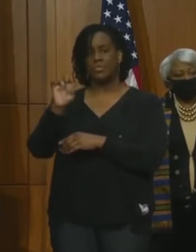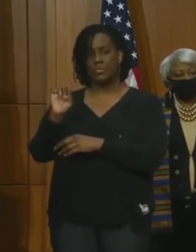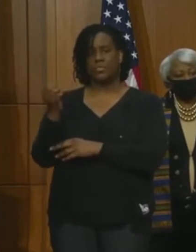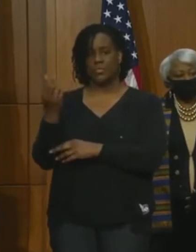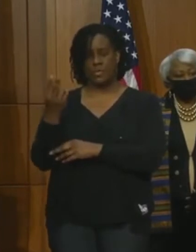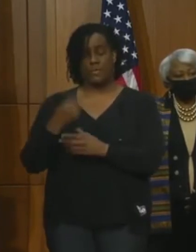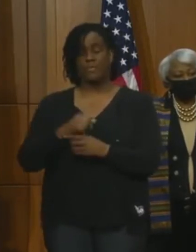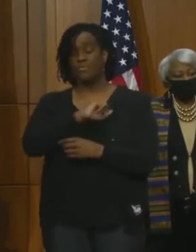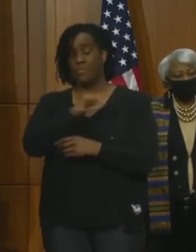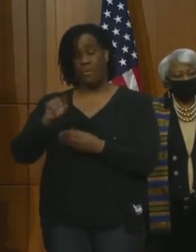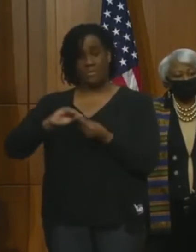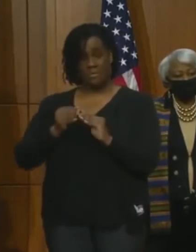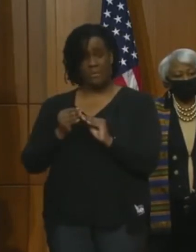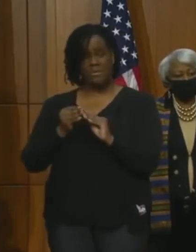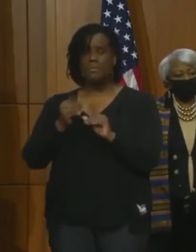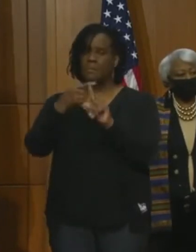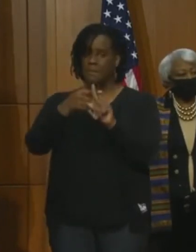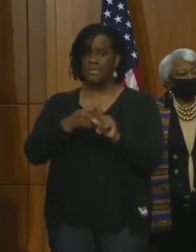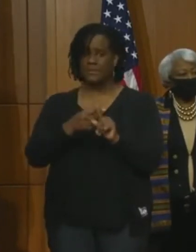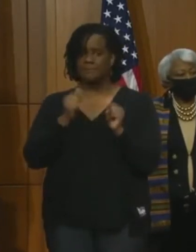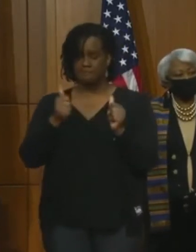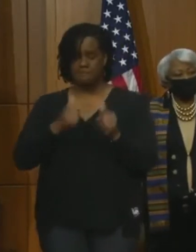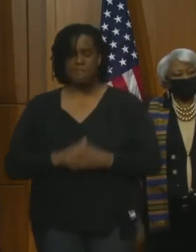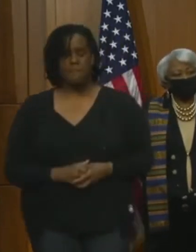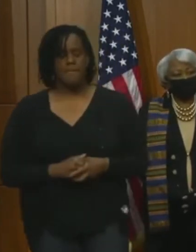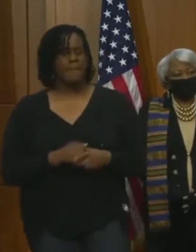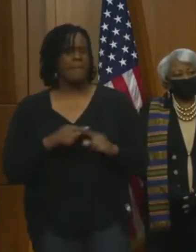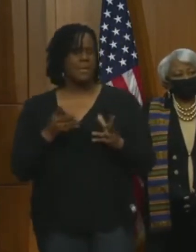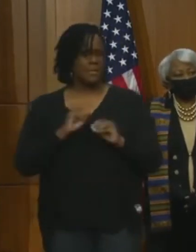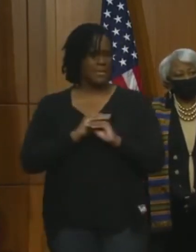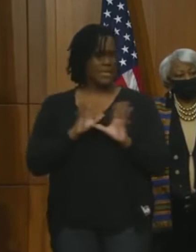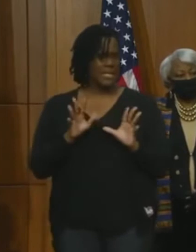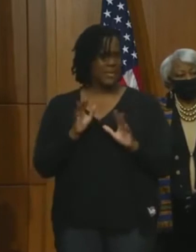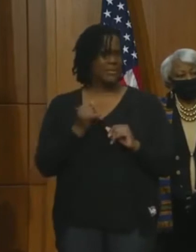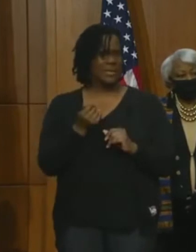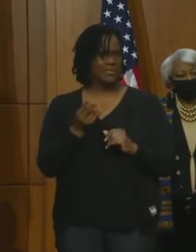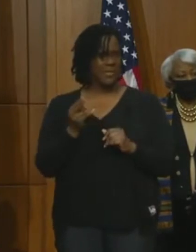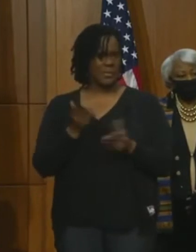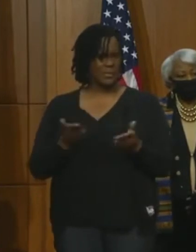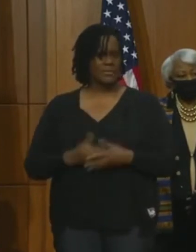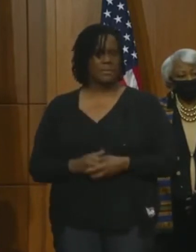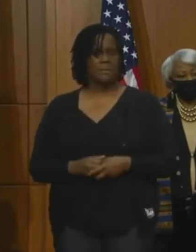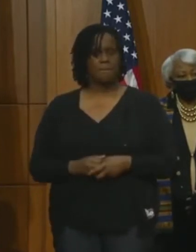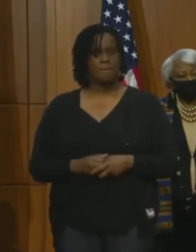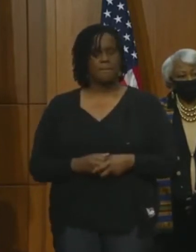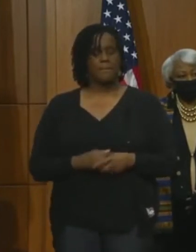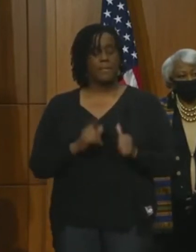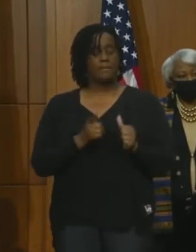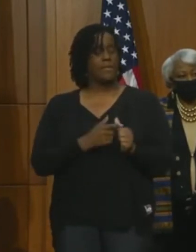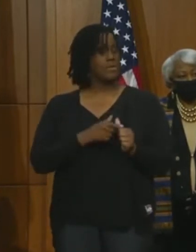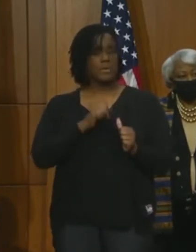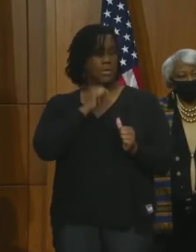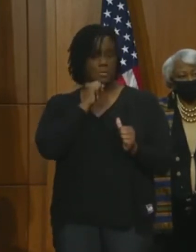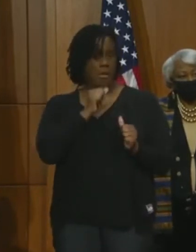numbers look positive, but I want to be clear about a couple of things. One, we will not be moving into